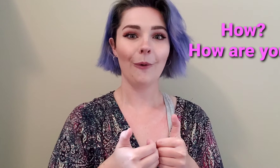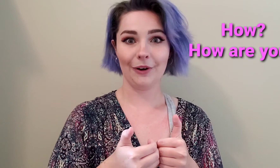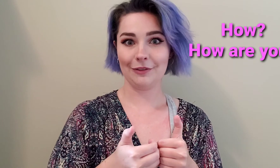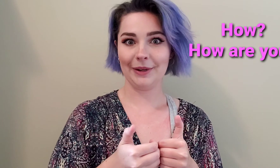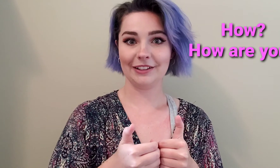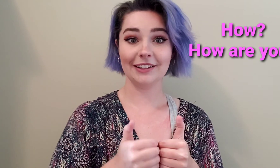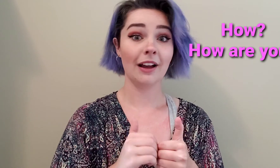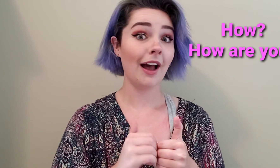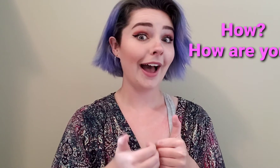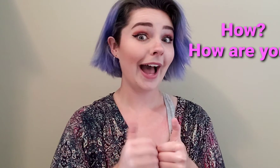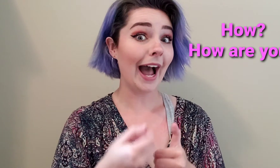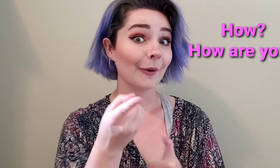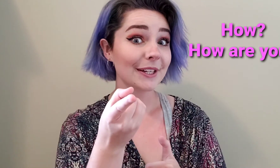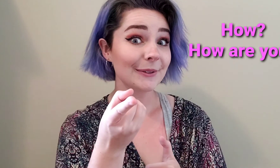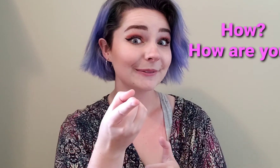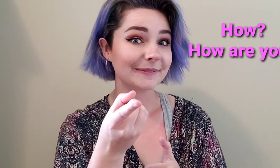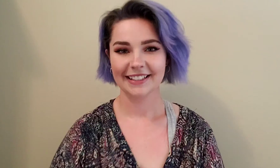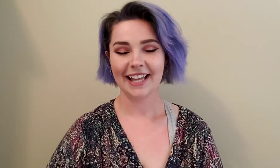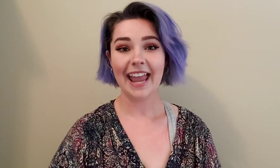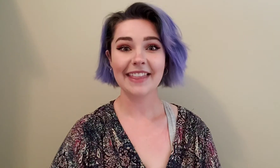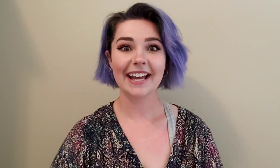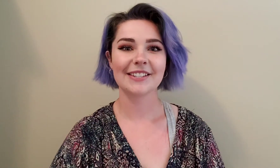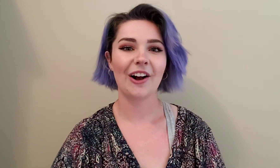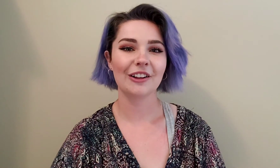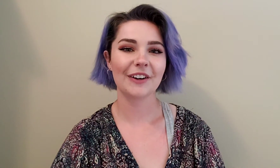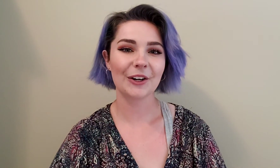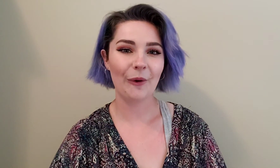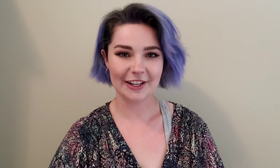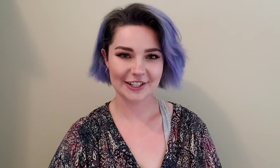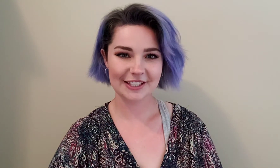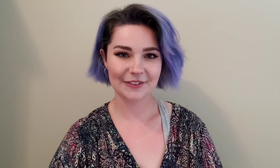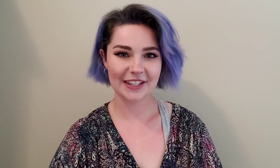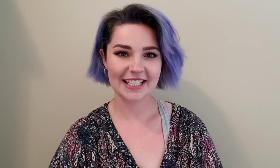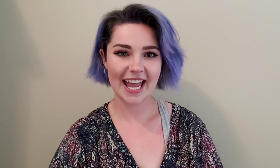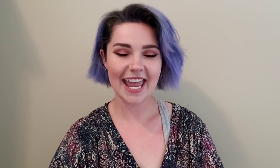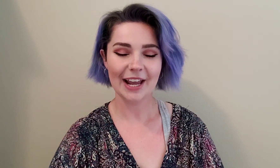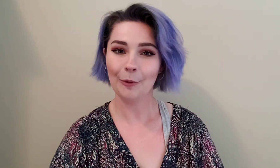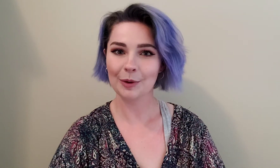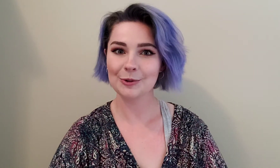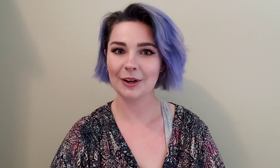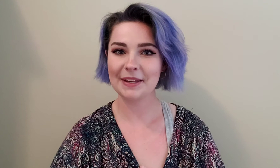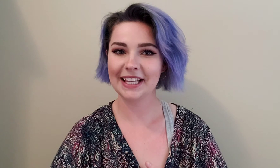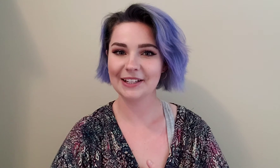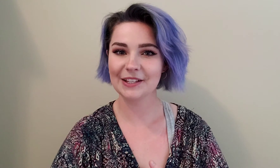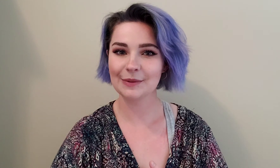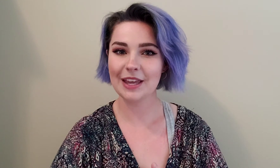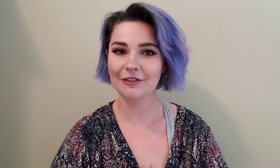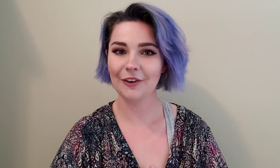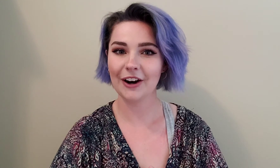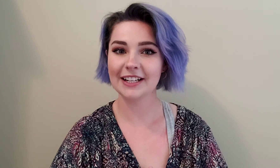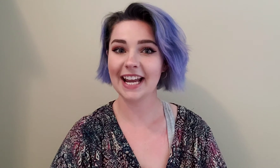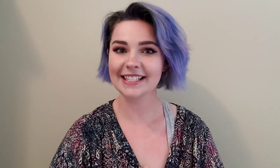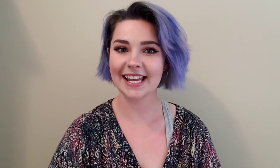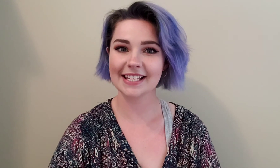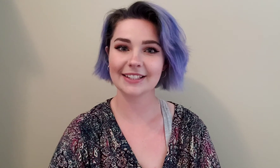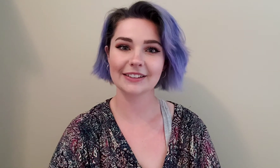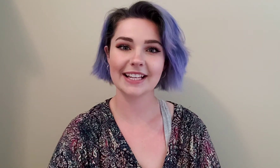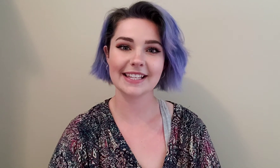even better, how are you? And that is all of our questions for the day. I hope you'll join me later this week for our next ASL lesson